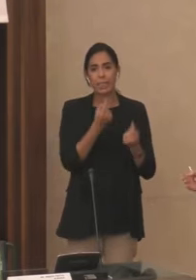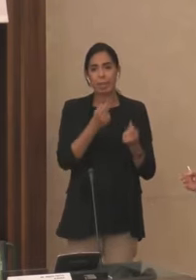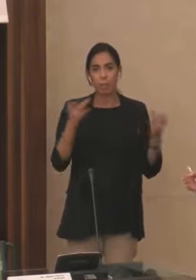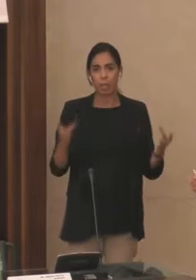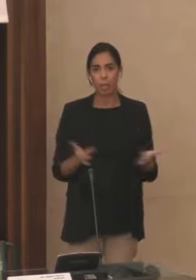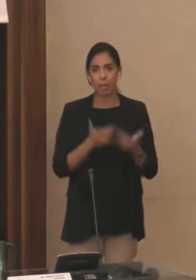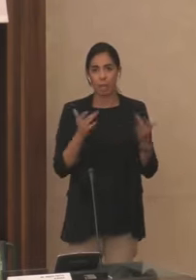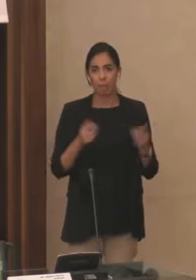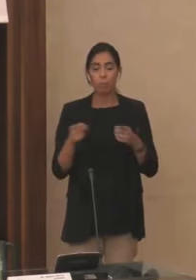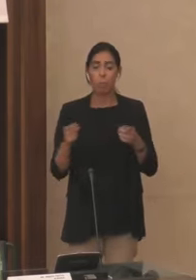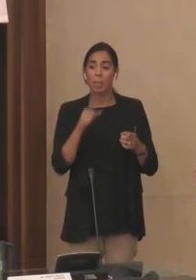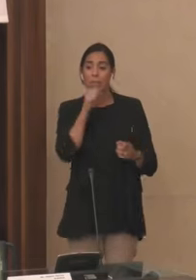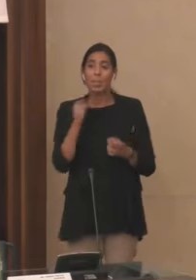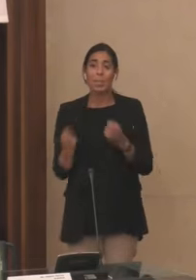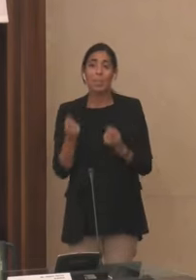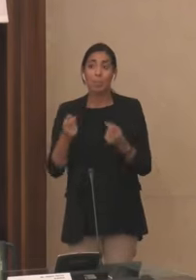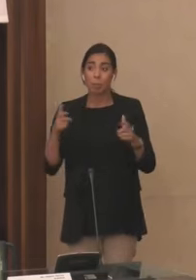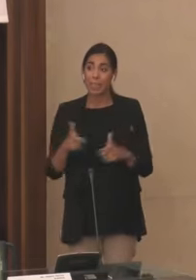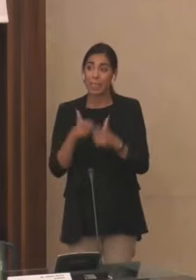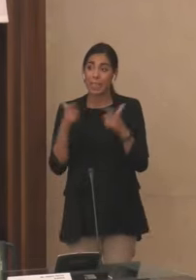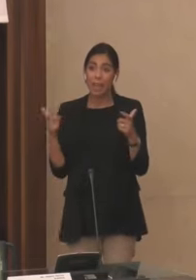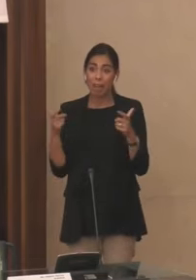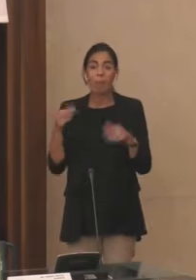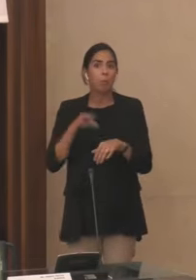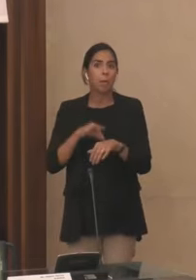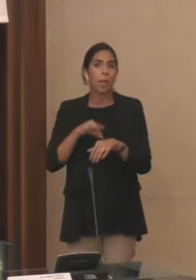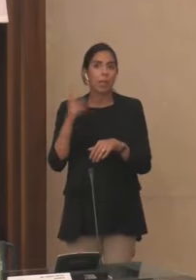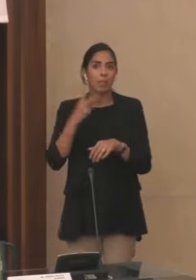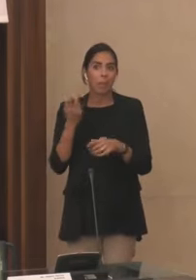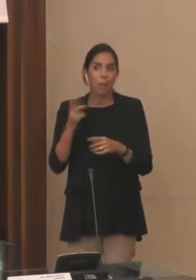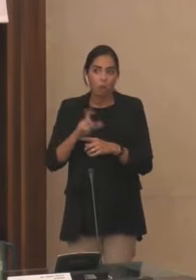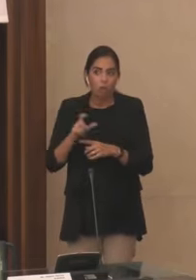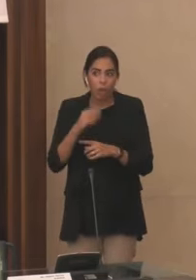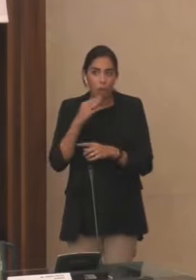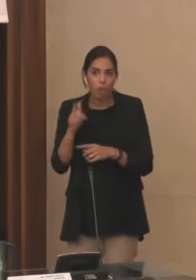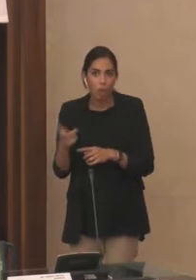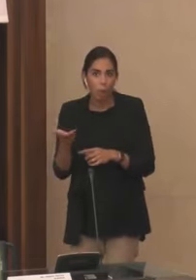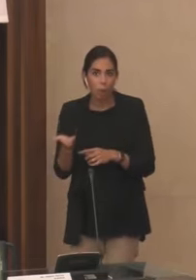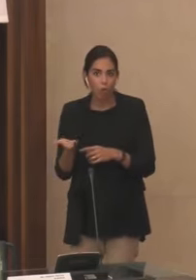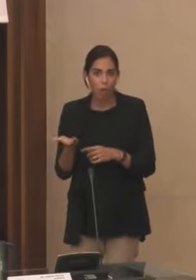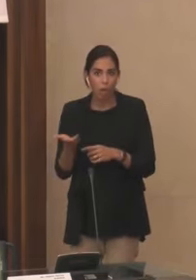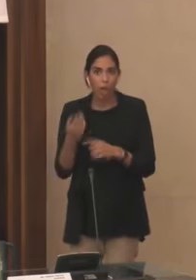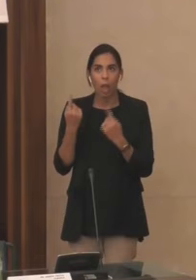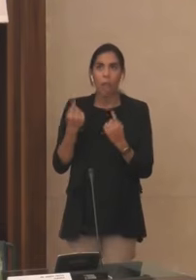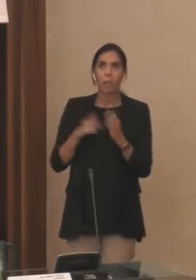we were talking yesterday, it is necessary